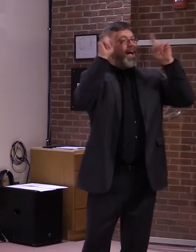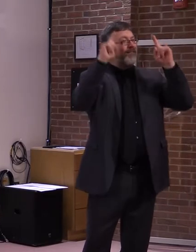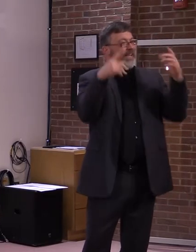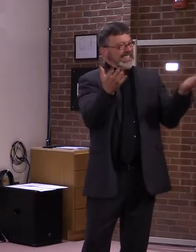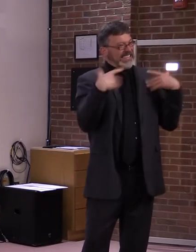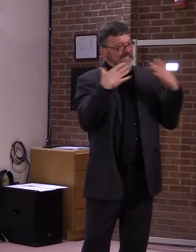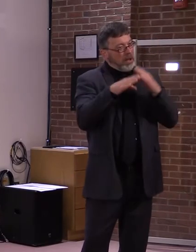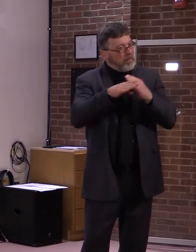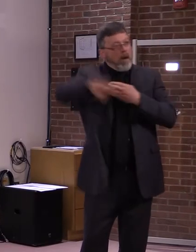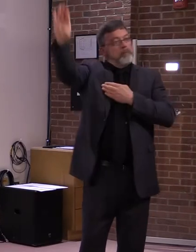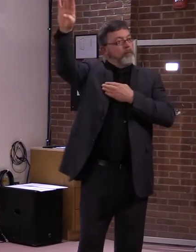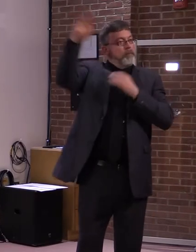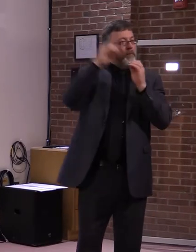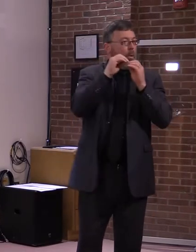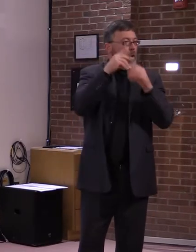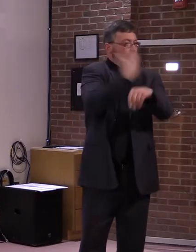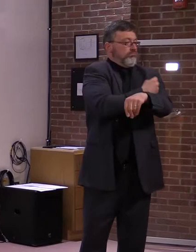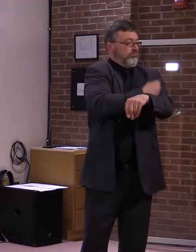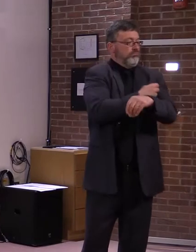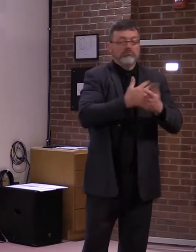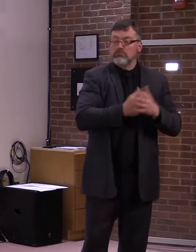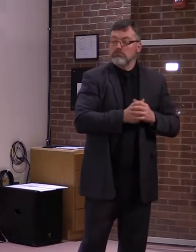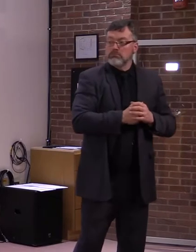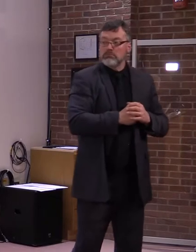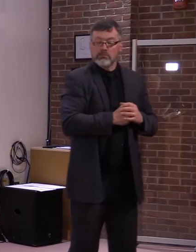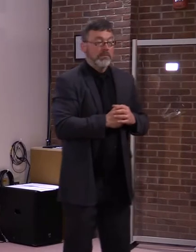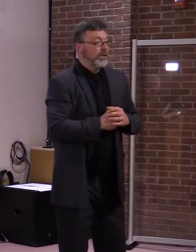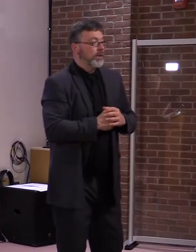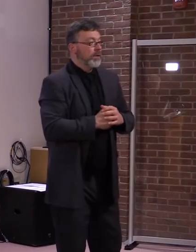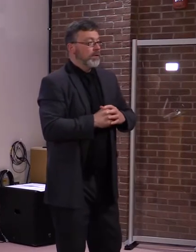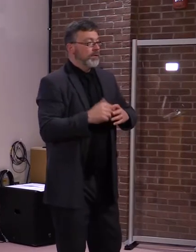to hear. Yeah, and I'll keep an eye out for that as well.